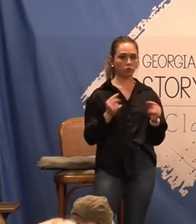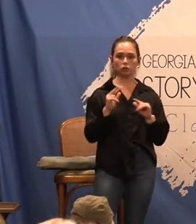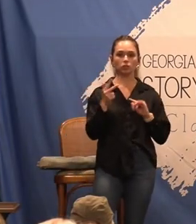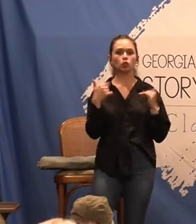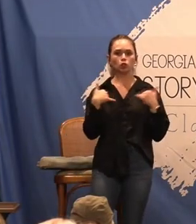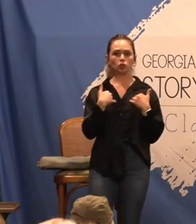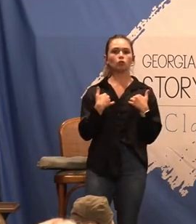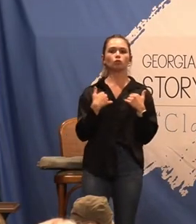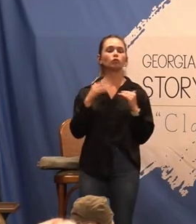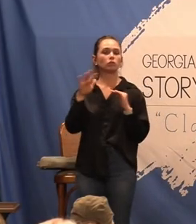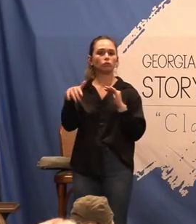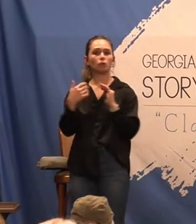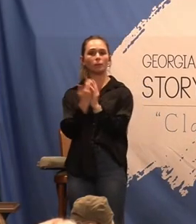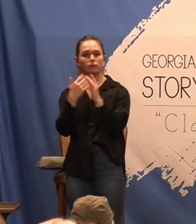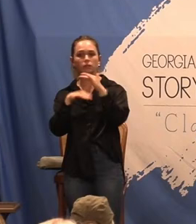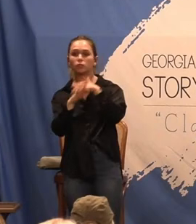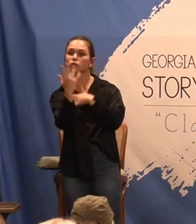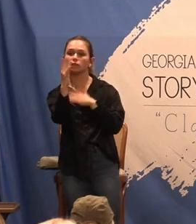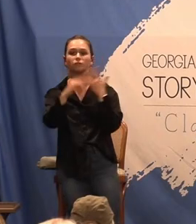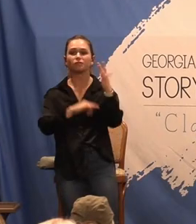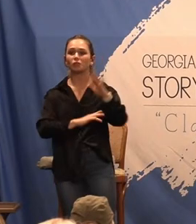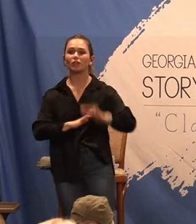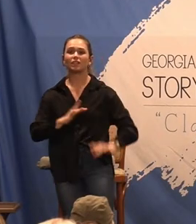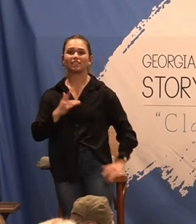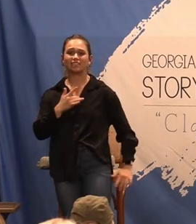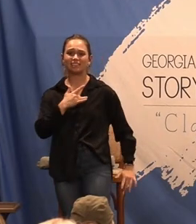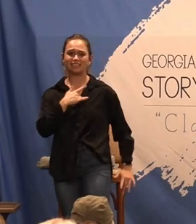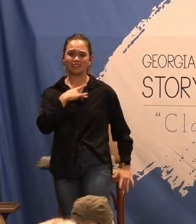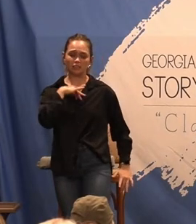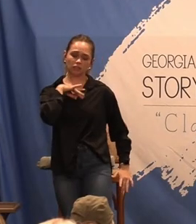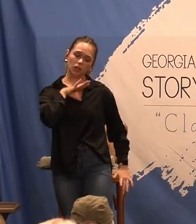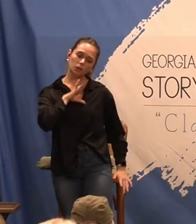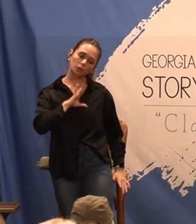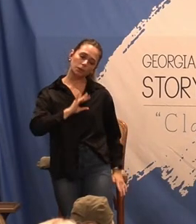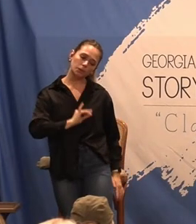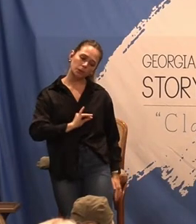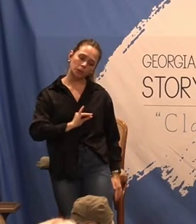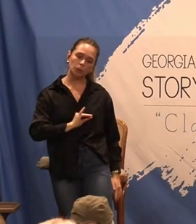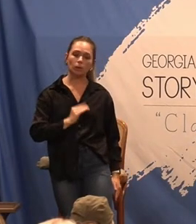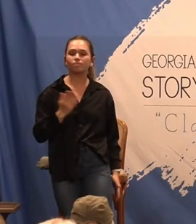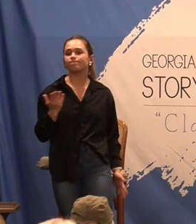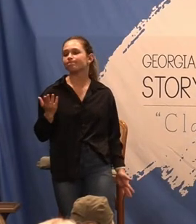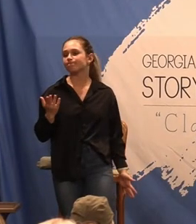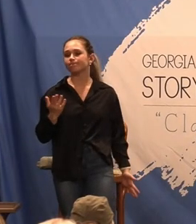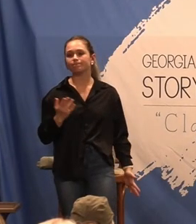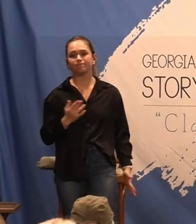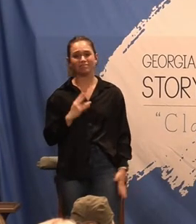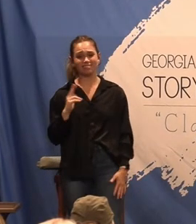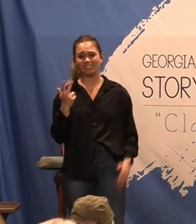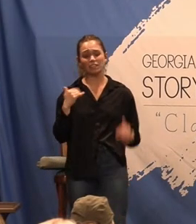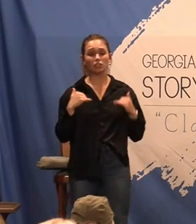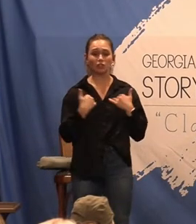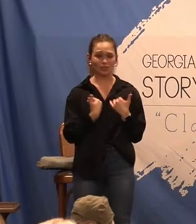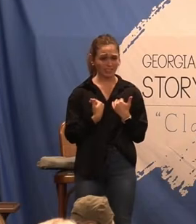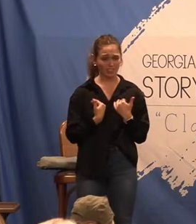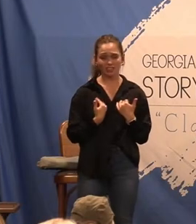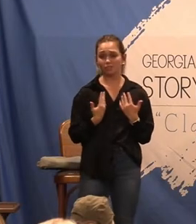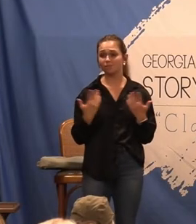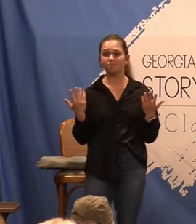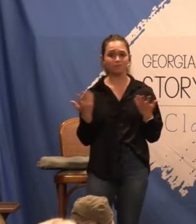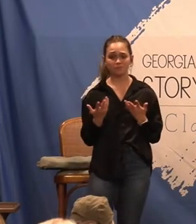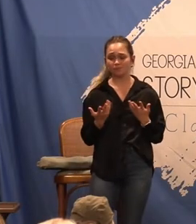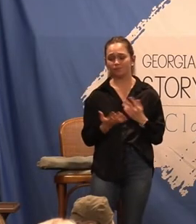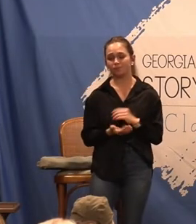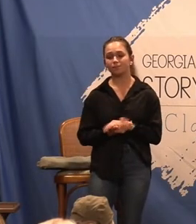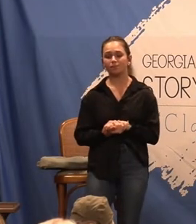was coming into the forest, and his heart sank because he knew he was doomed. Or this third creature. The third creature to